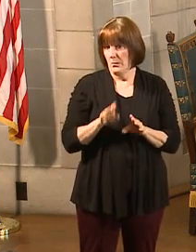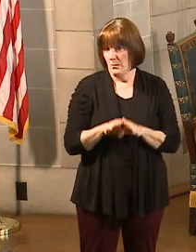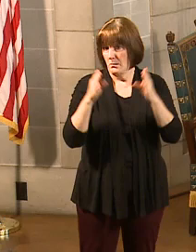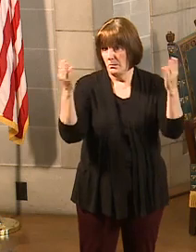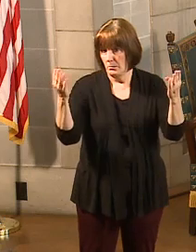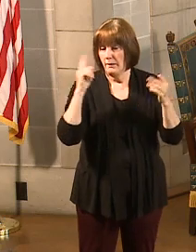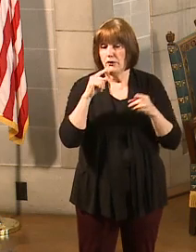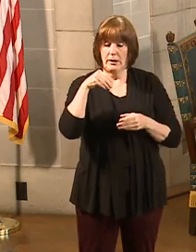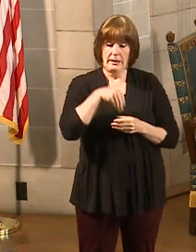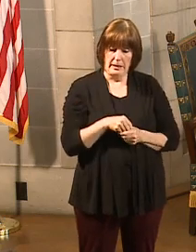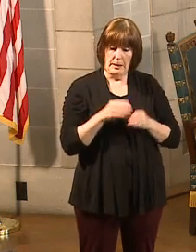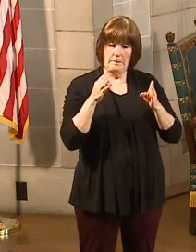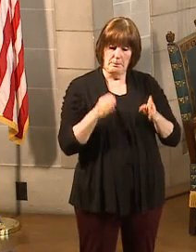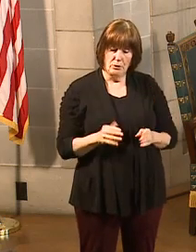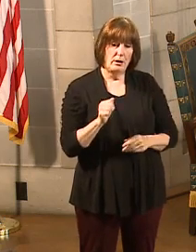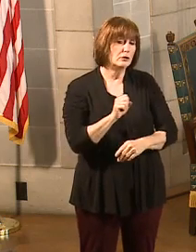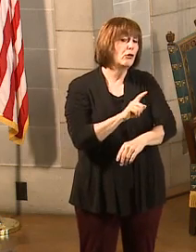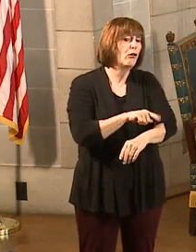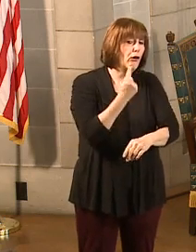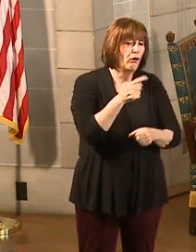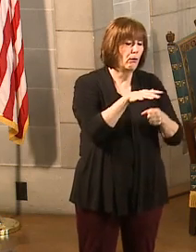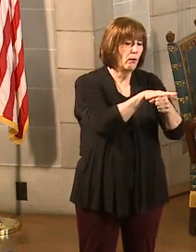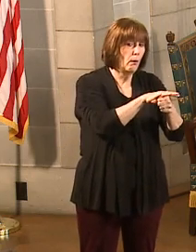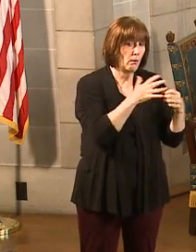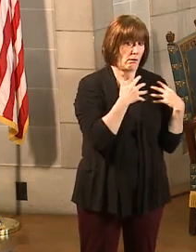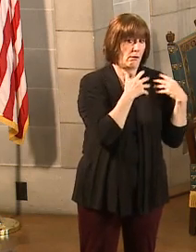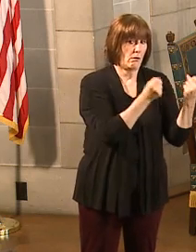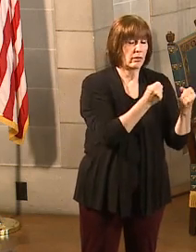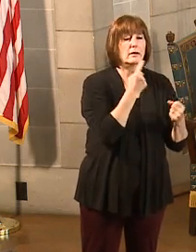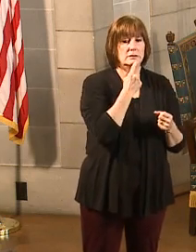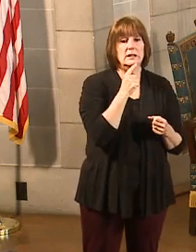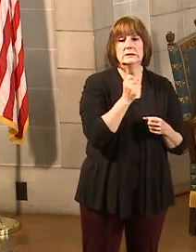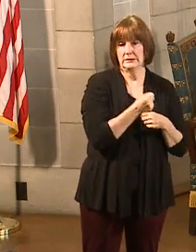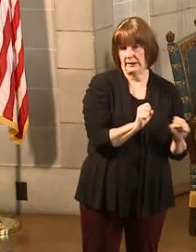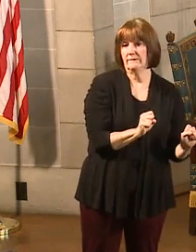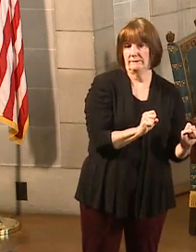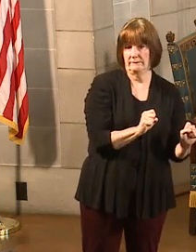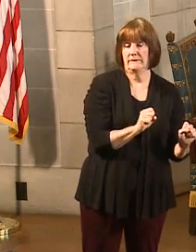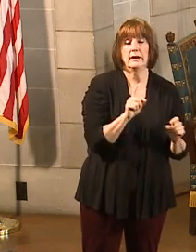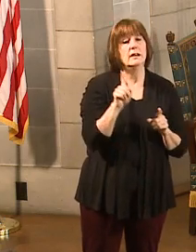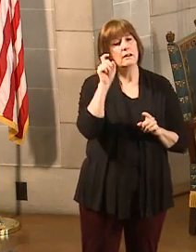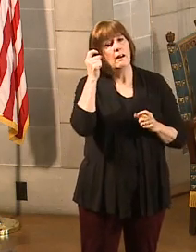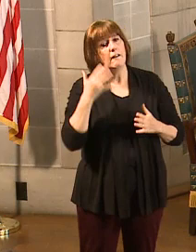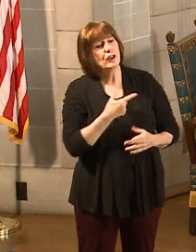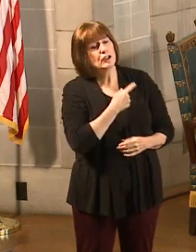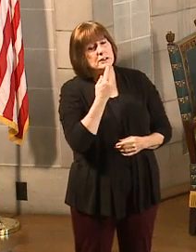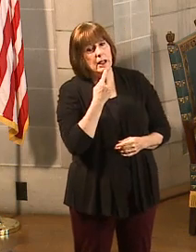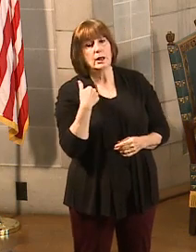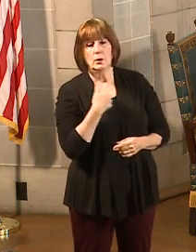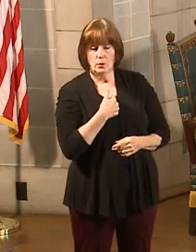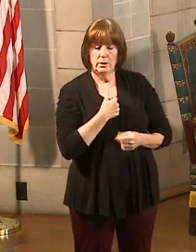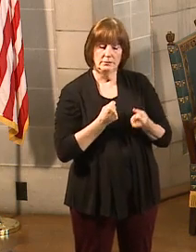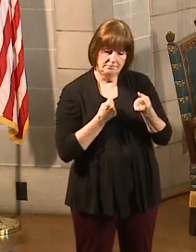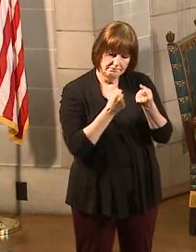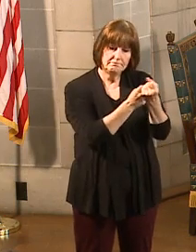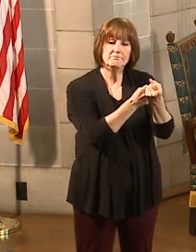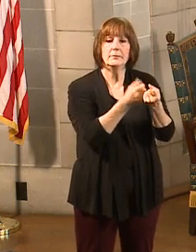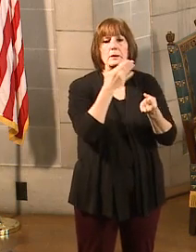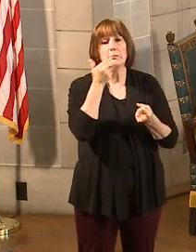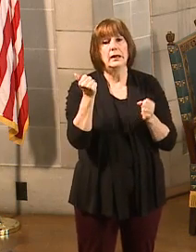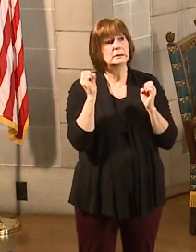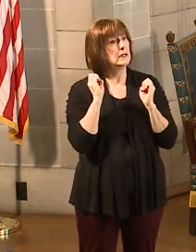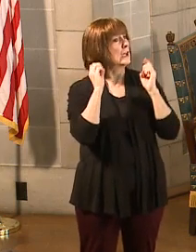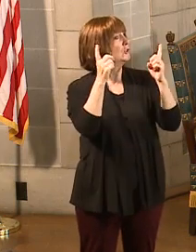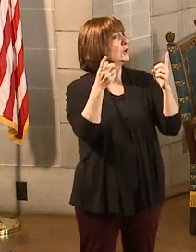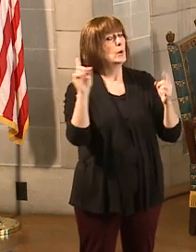in-person instruction as long as the local health department deems it safe to do so. As Governor Ricketts mentioned, we wholeheartedly believe that the best